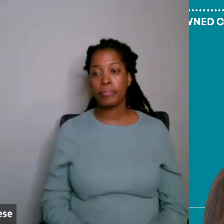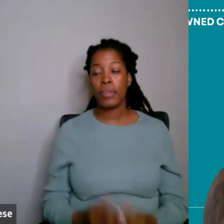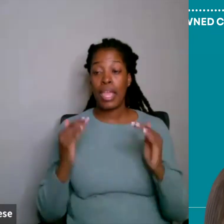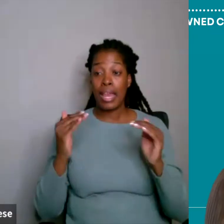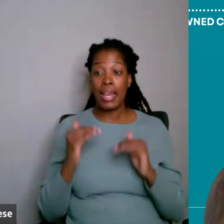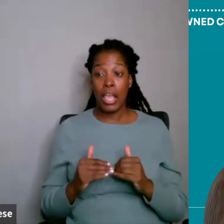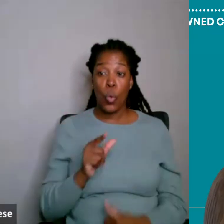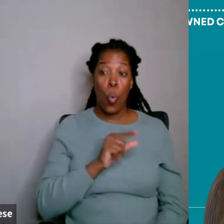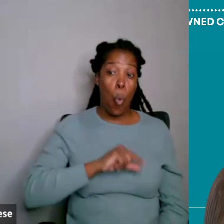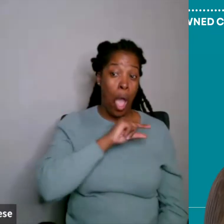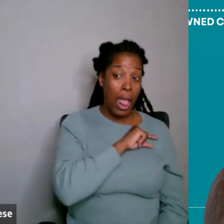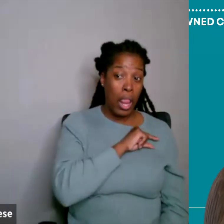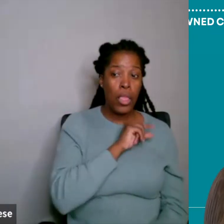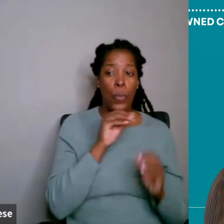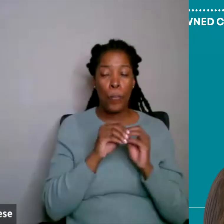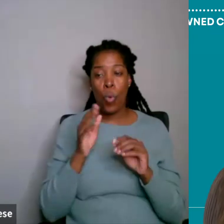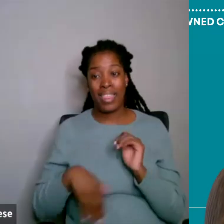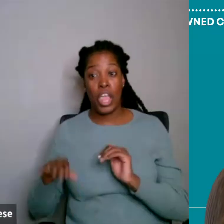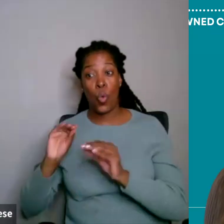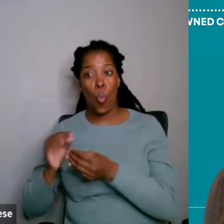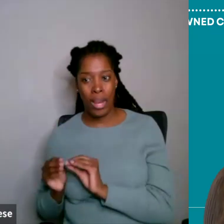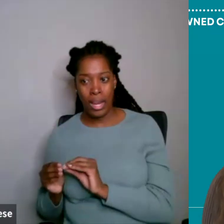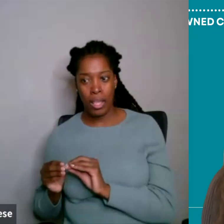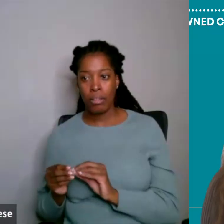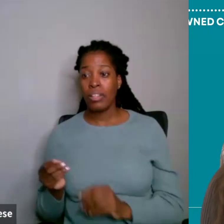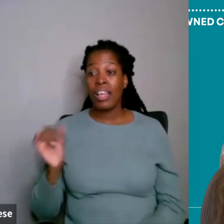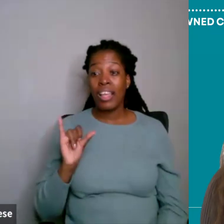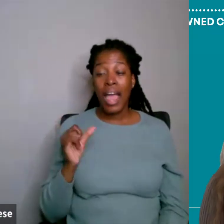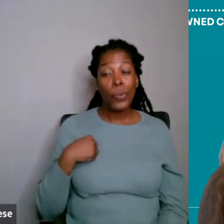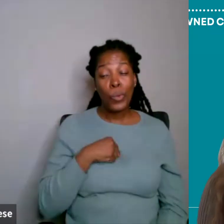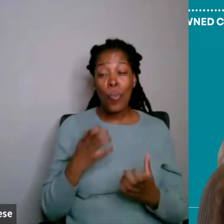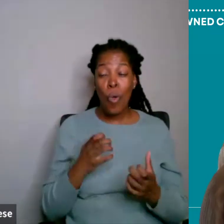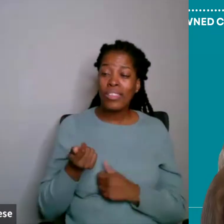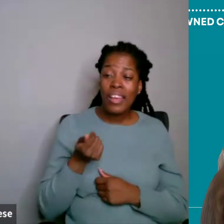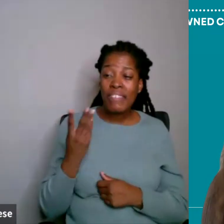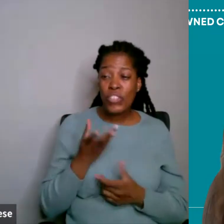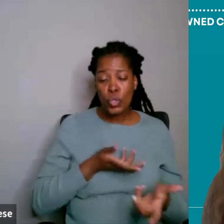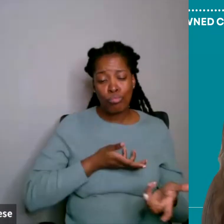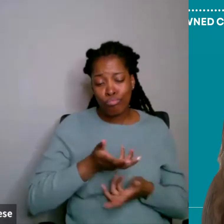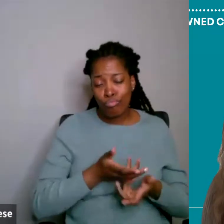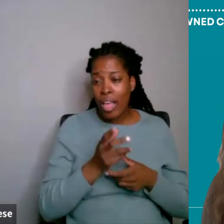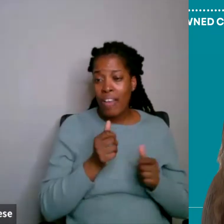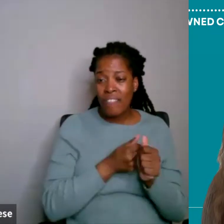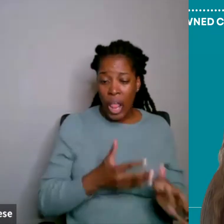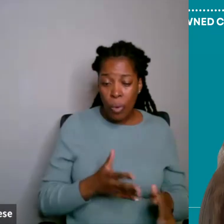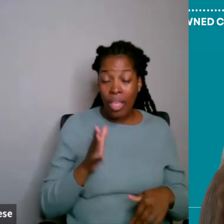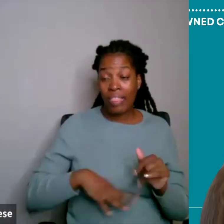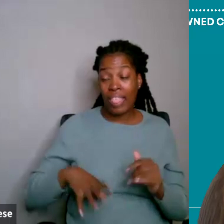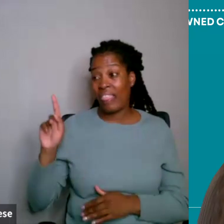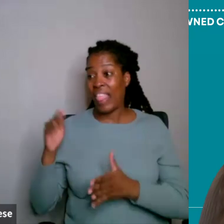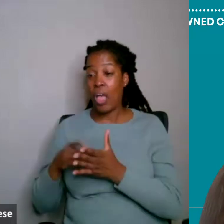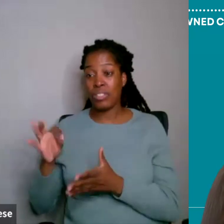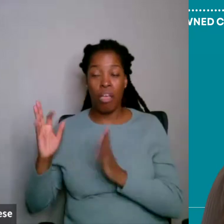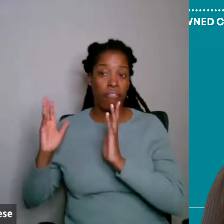quantity. Just like we'd rather have a few engaged followers than thousands of unengaged followers,